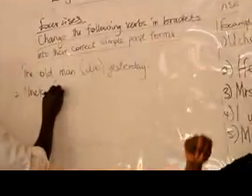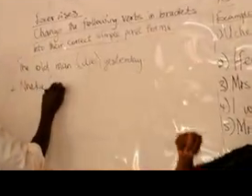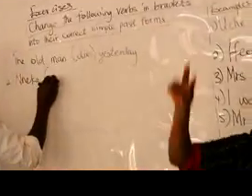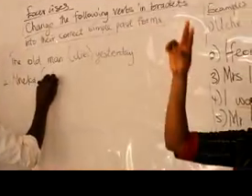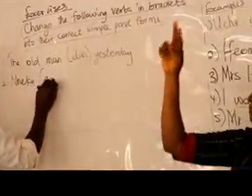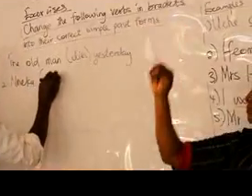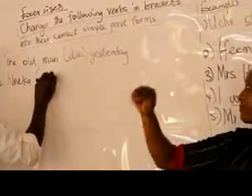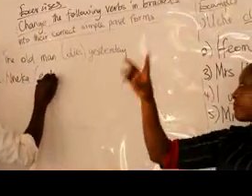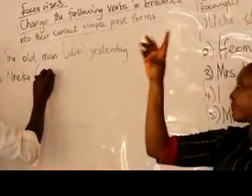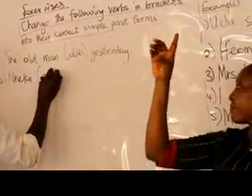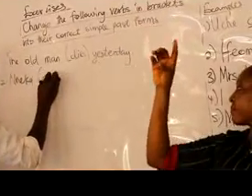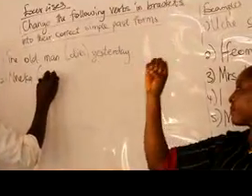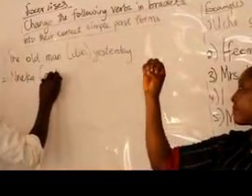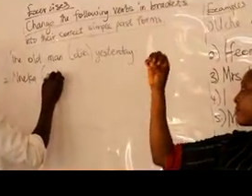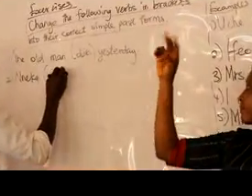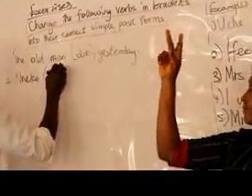in brackets